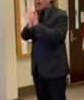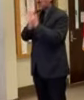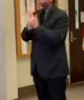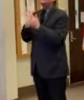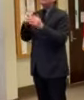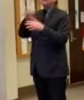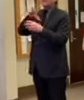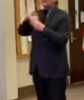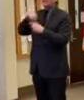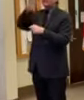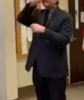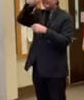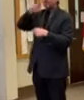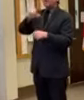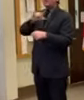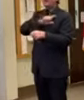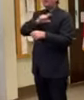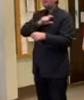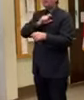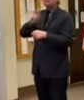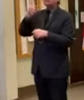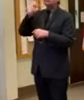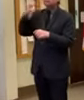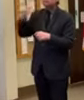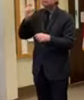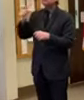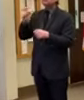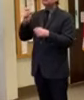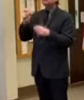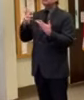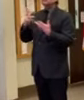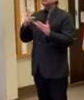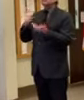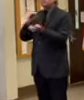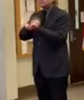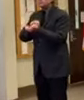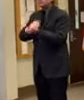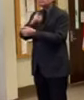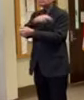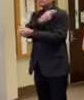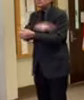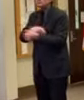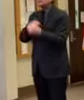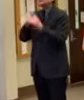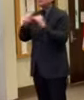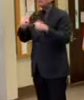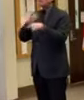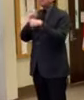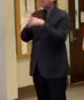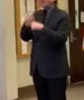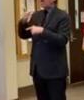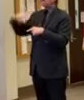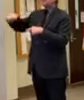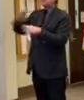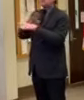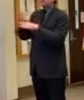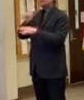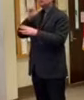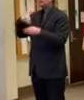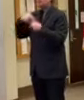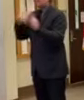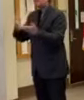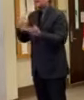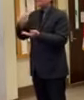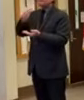police, transit, and health care services, in addition to businesses that provide food, shelter, or social services